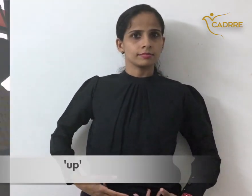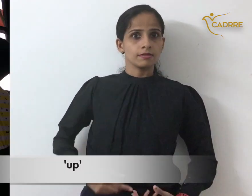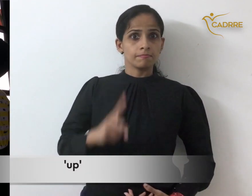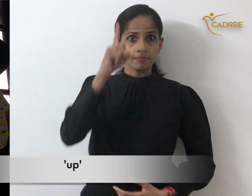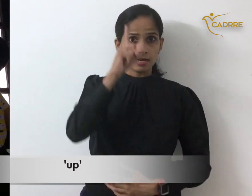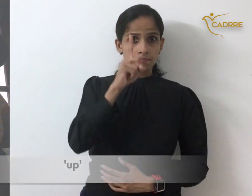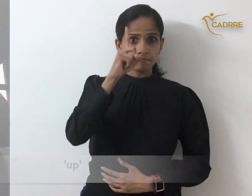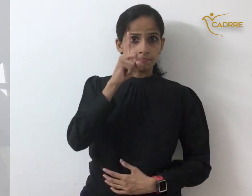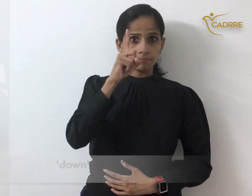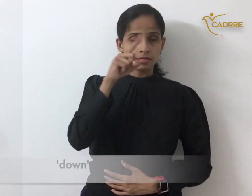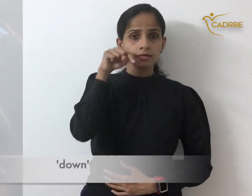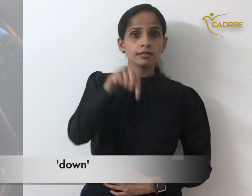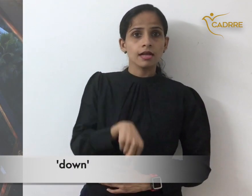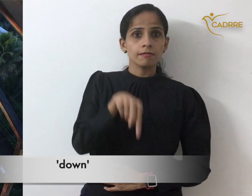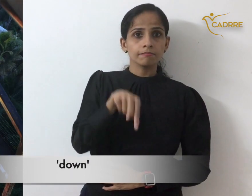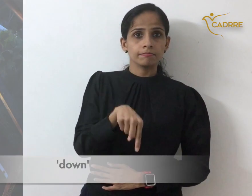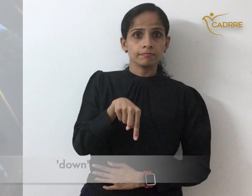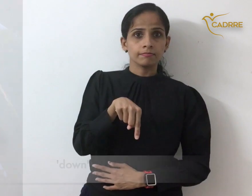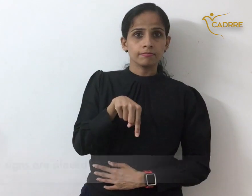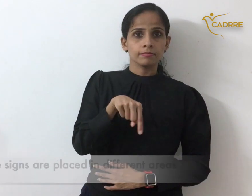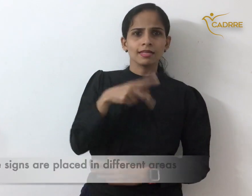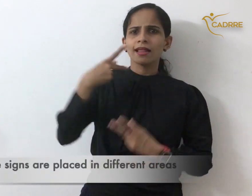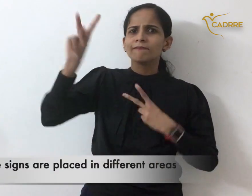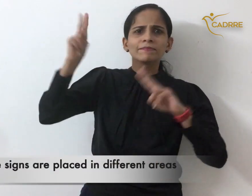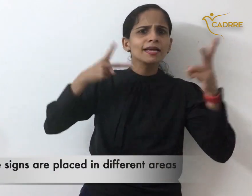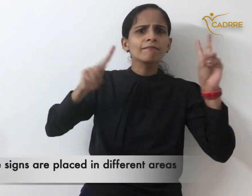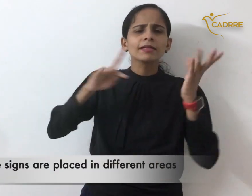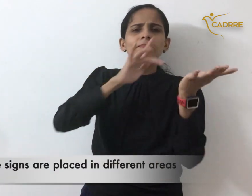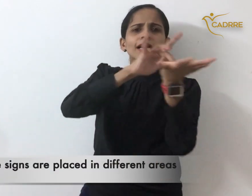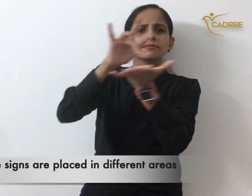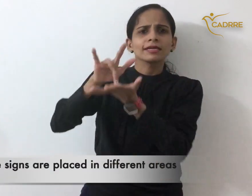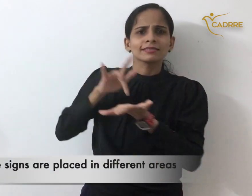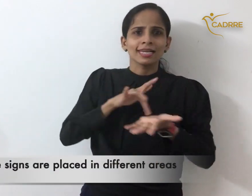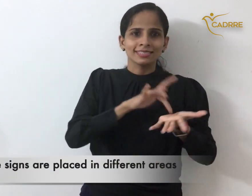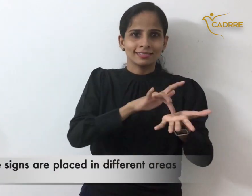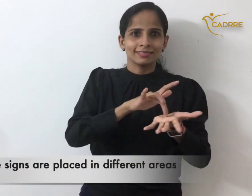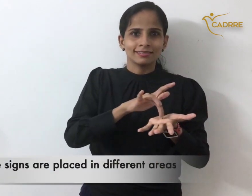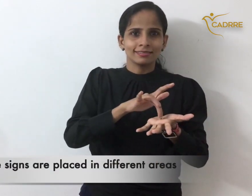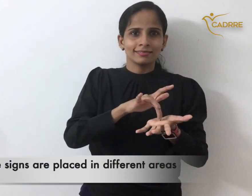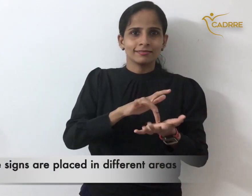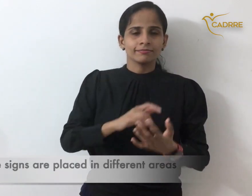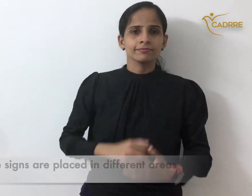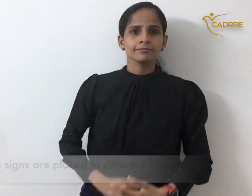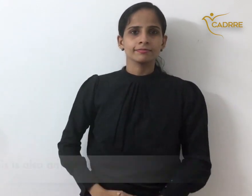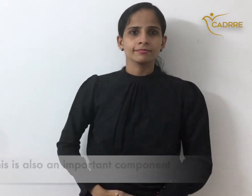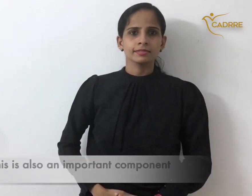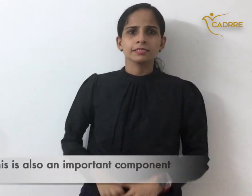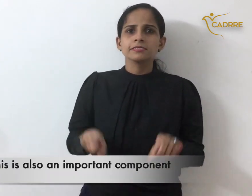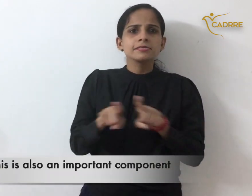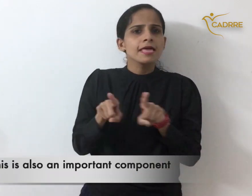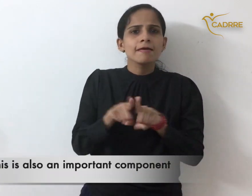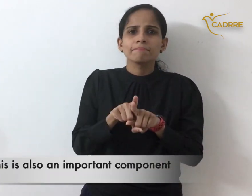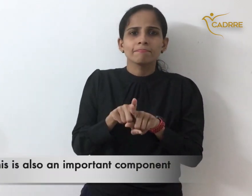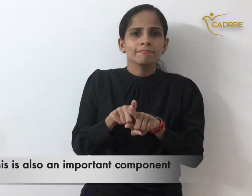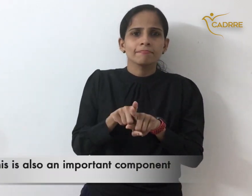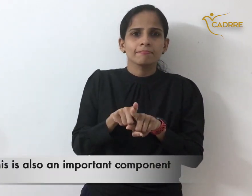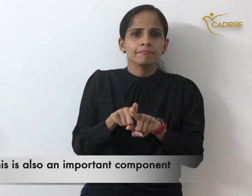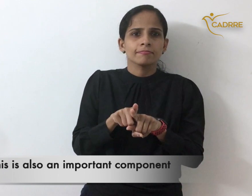up, down. So the signs are placed in different areas. So this is